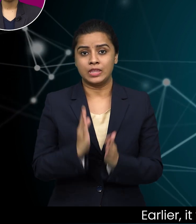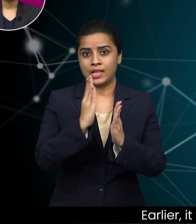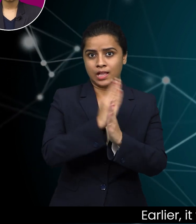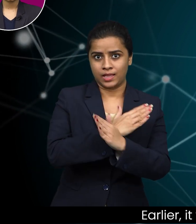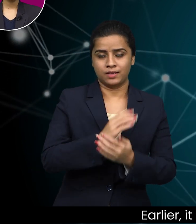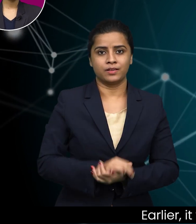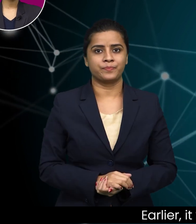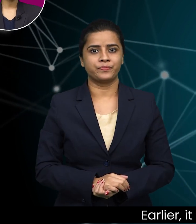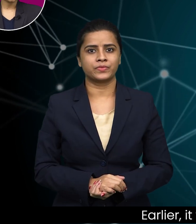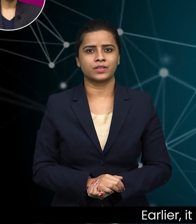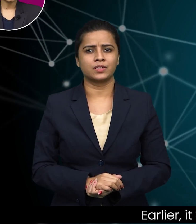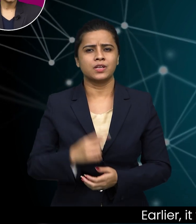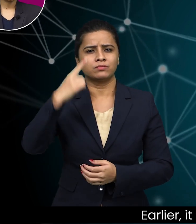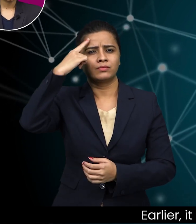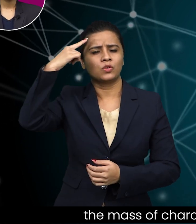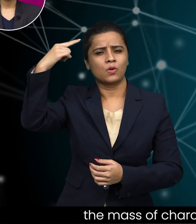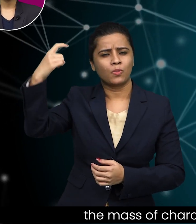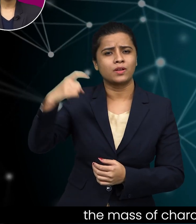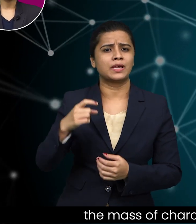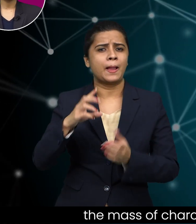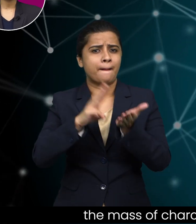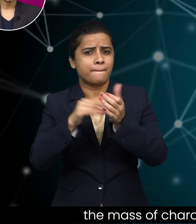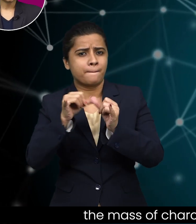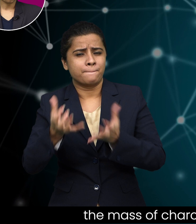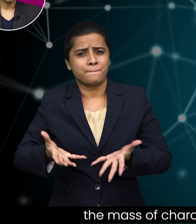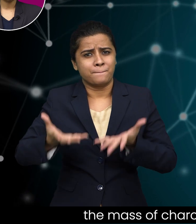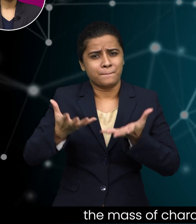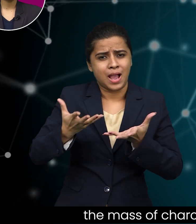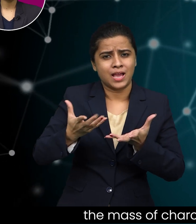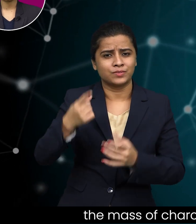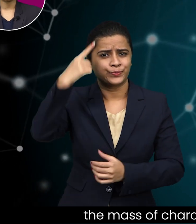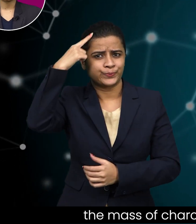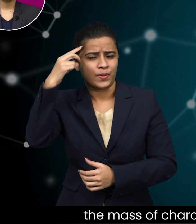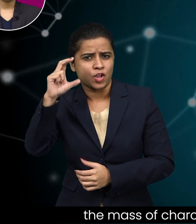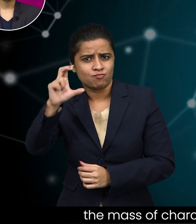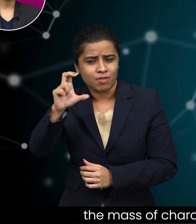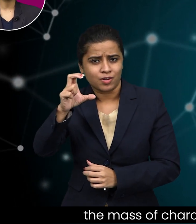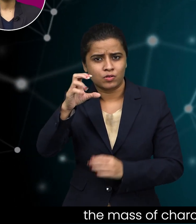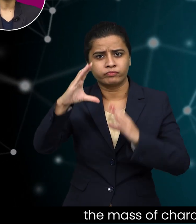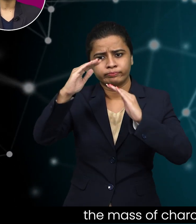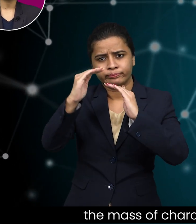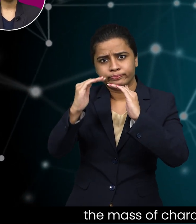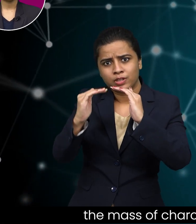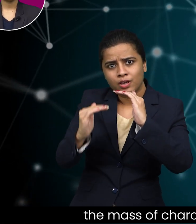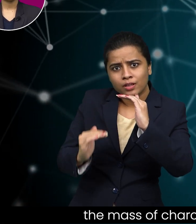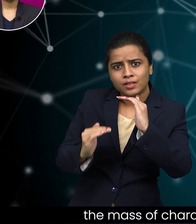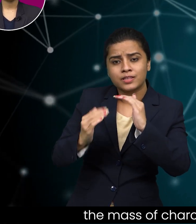Earlier, it was thought that the mass of charcoal decreases on burning.